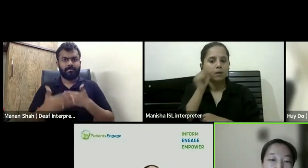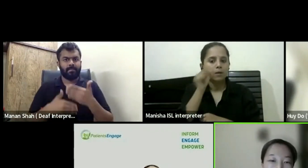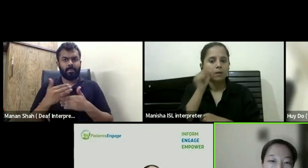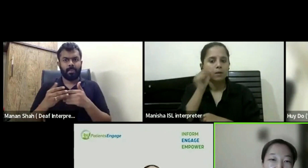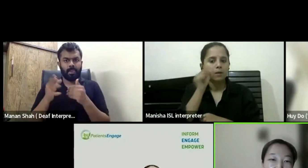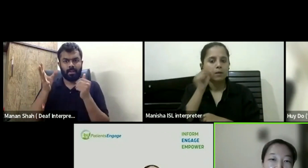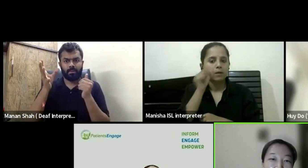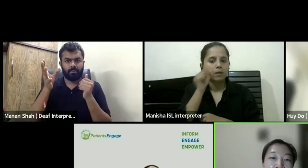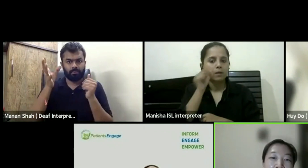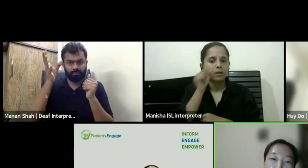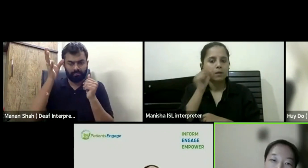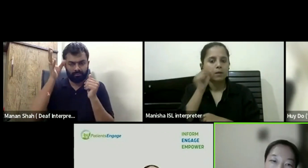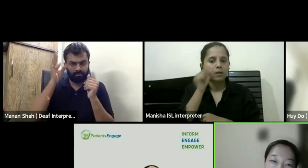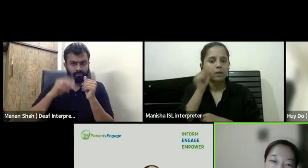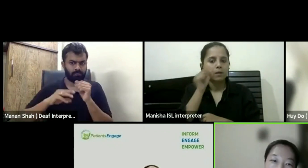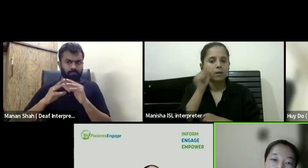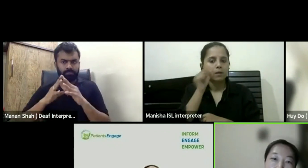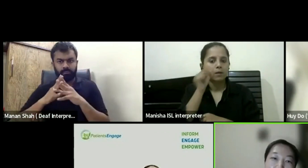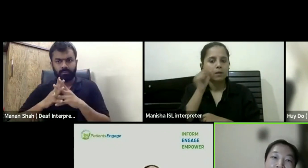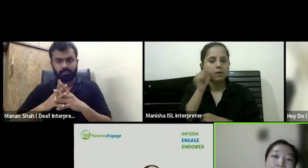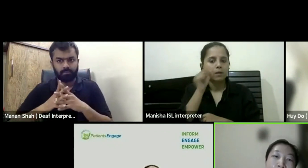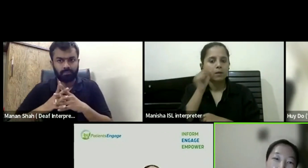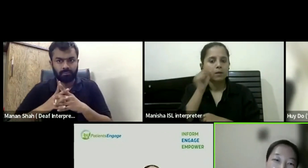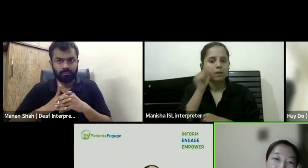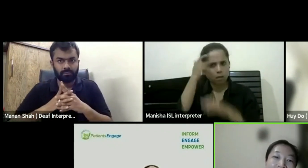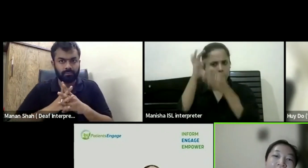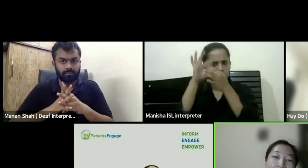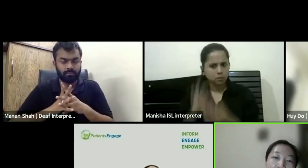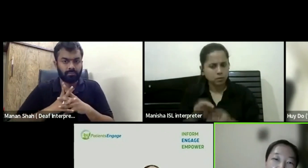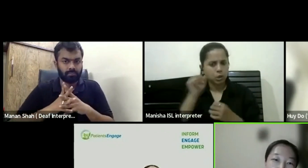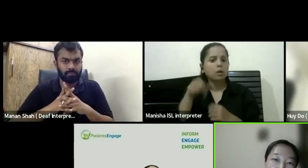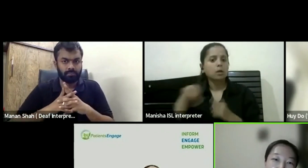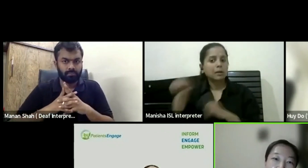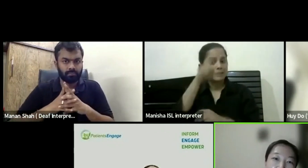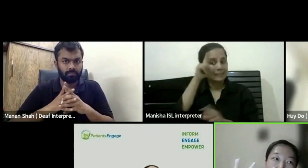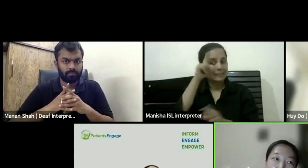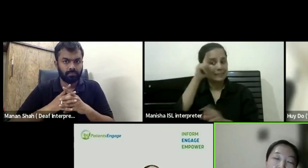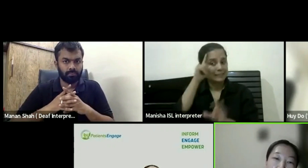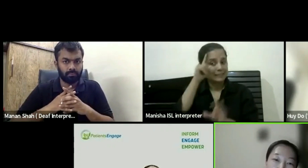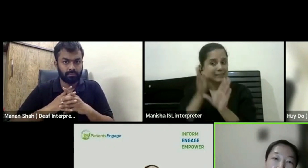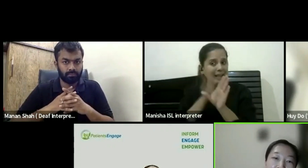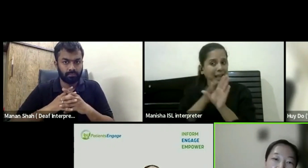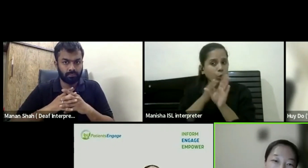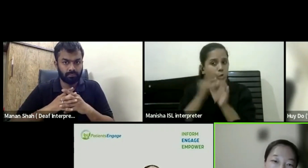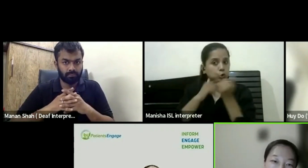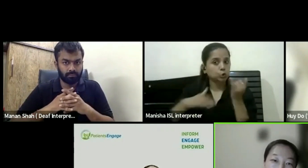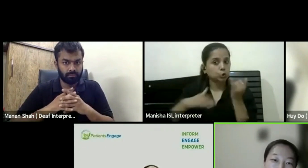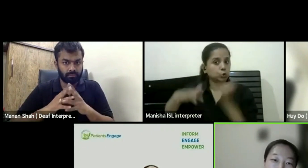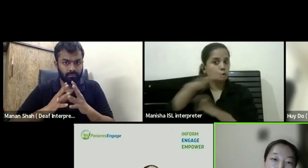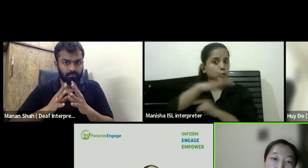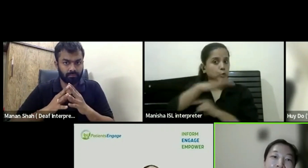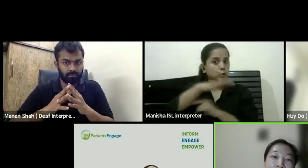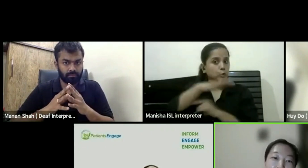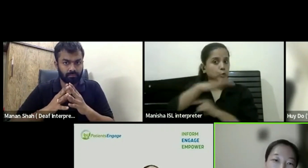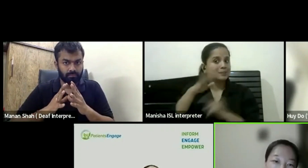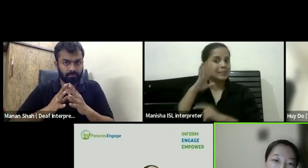psycho situation to make them feel happy, better, and make the relationship is better in